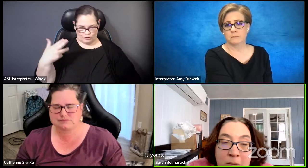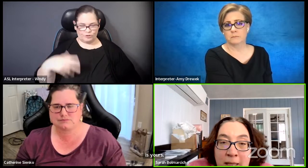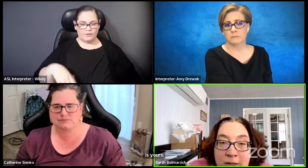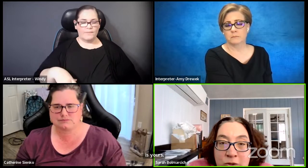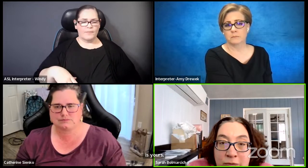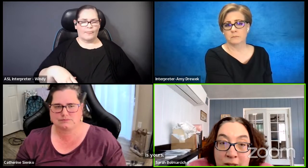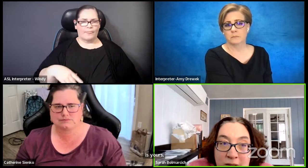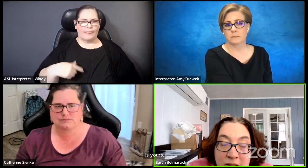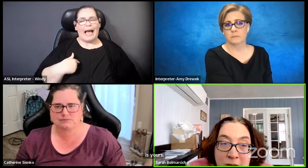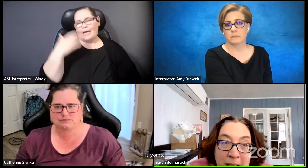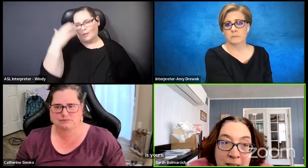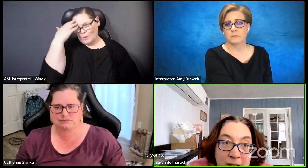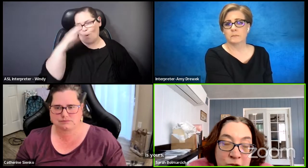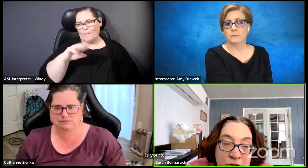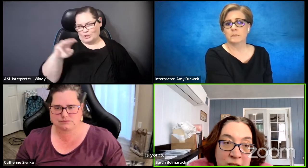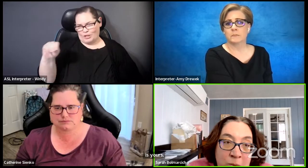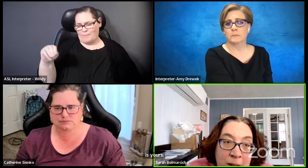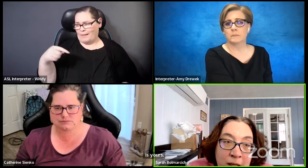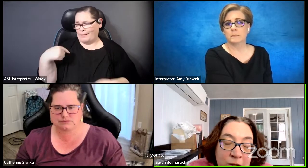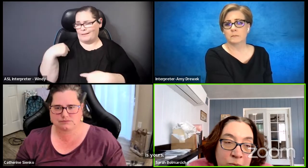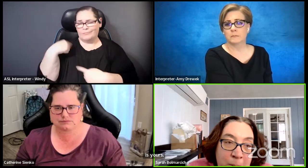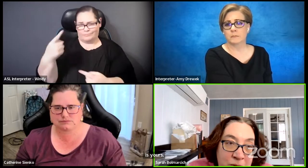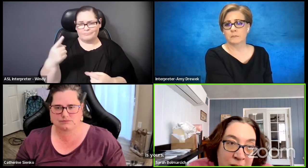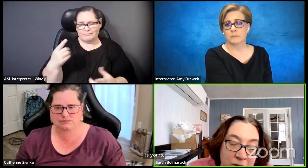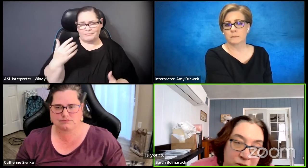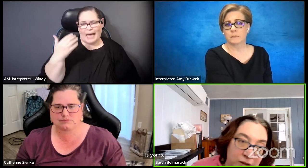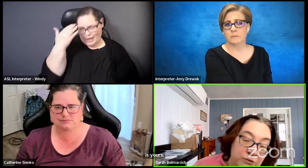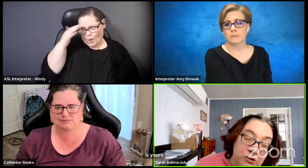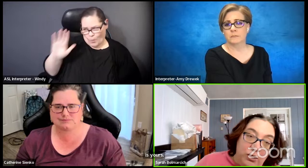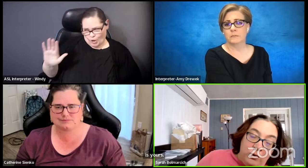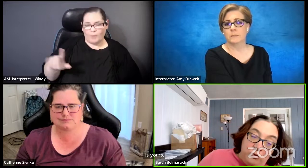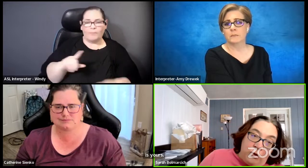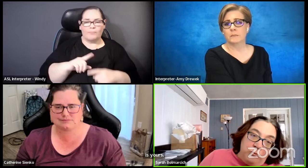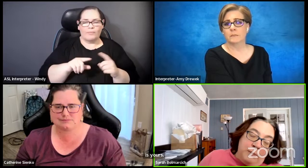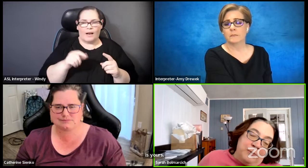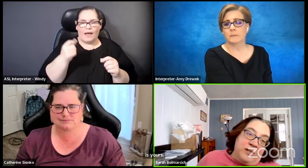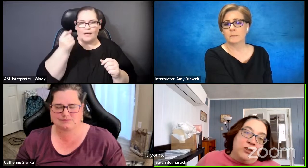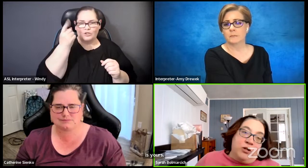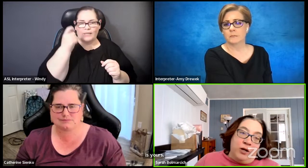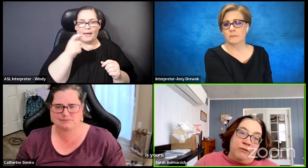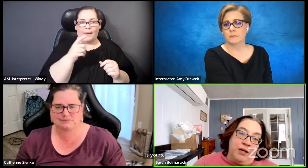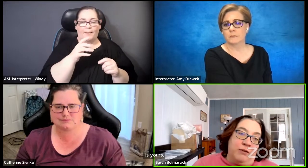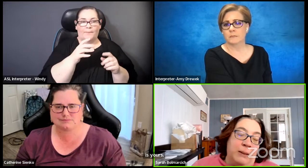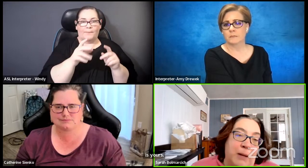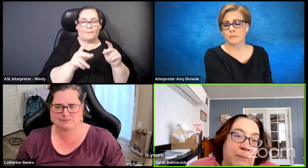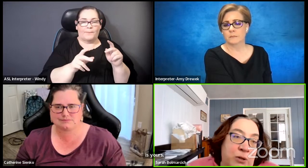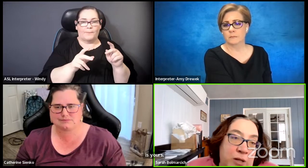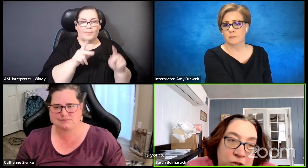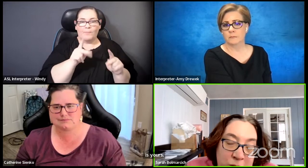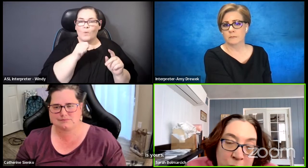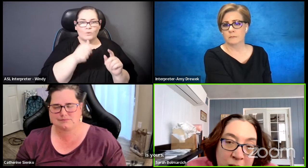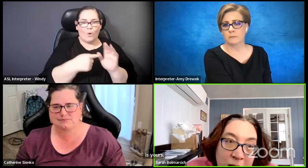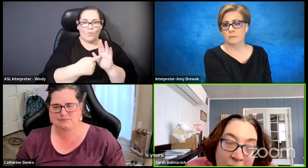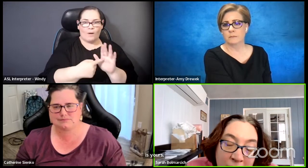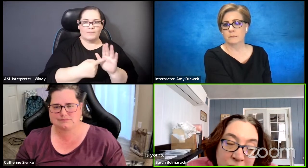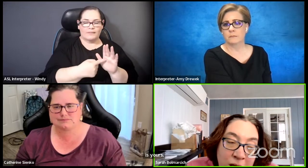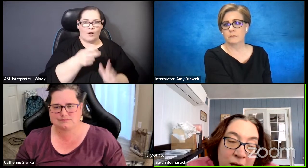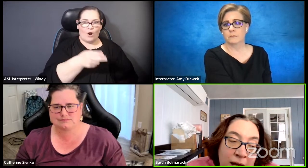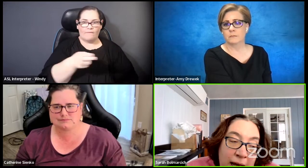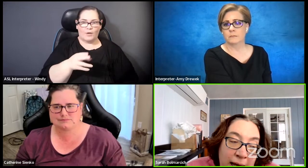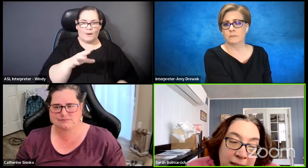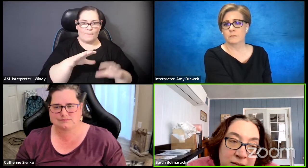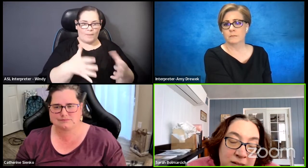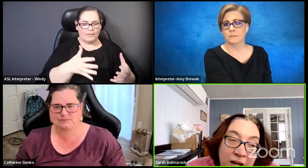know Michelle Michaels, for instance, but I can understand why other representatives who don't represent the hard of hearing population would